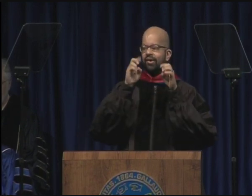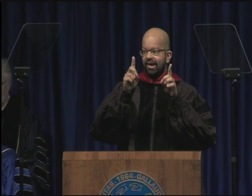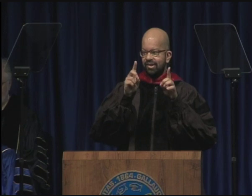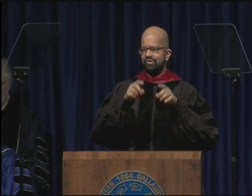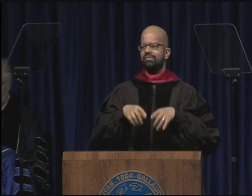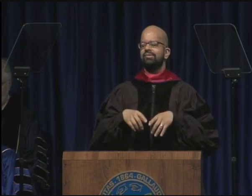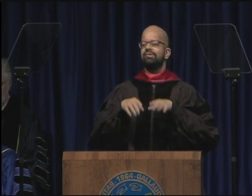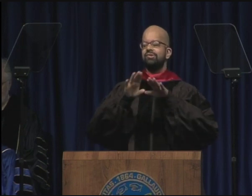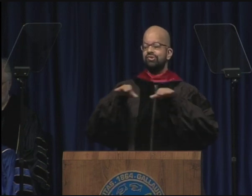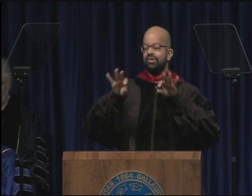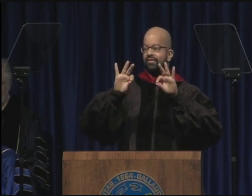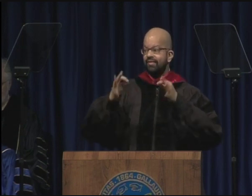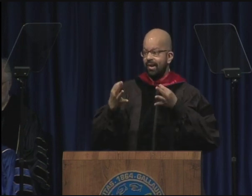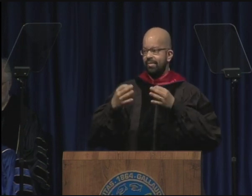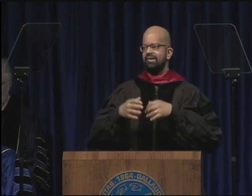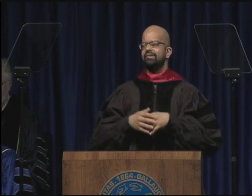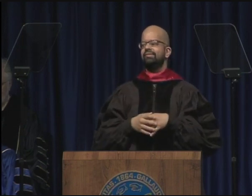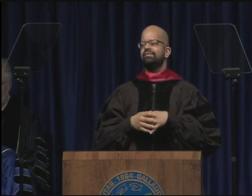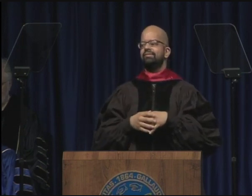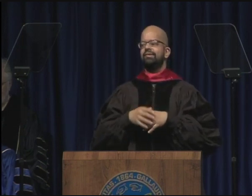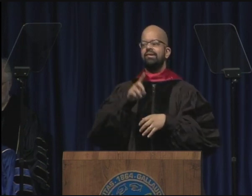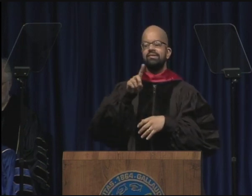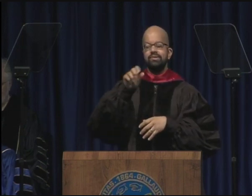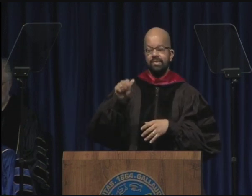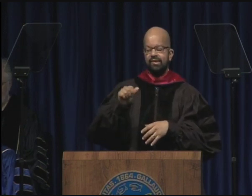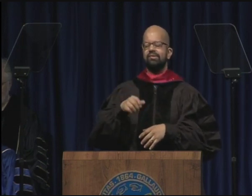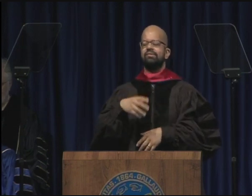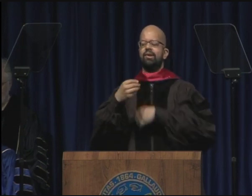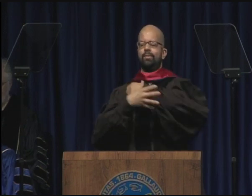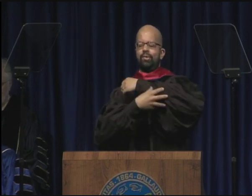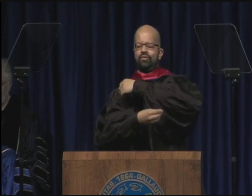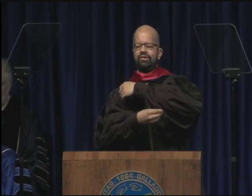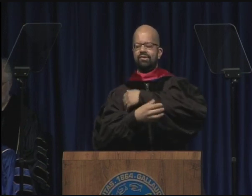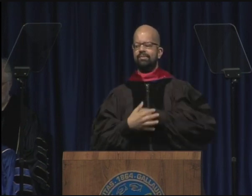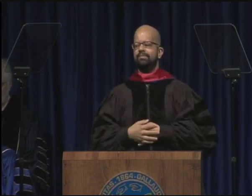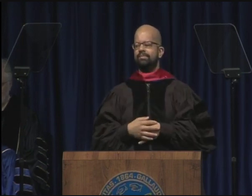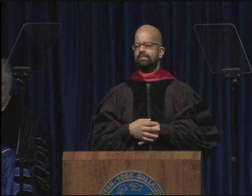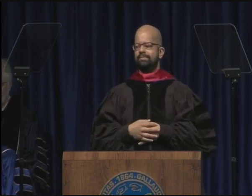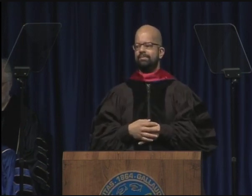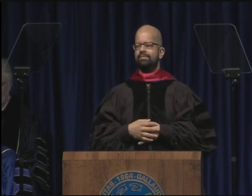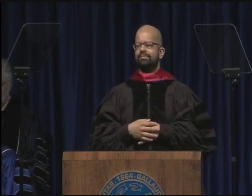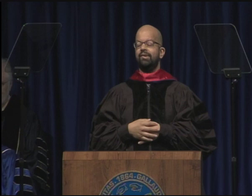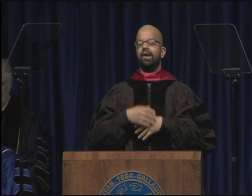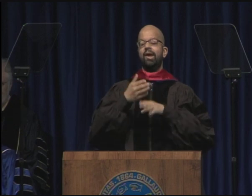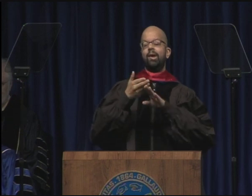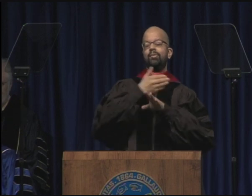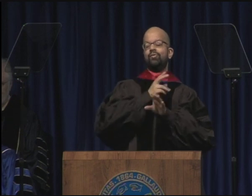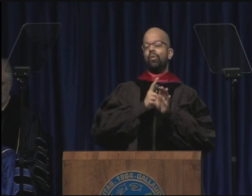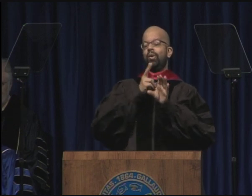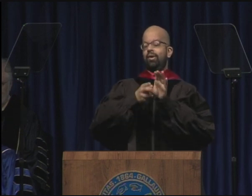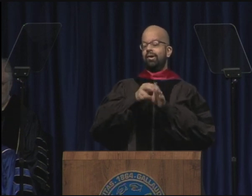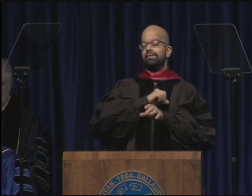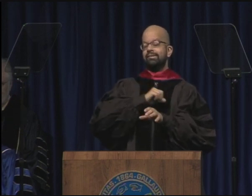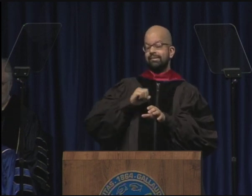legislative agenda related to education, children and families, disabilities, and poverty.